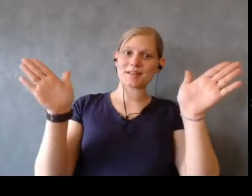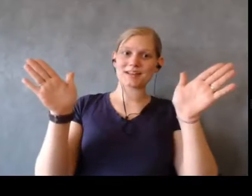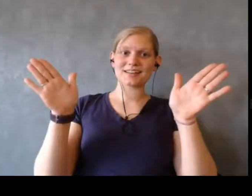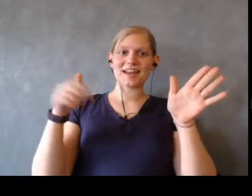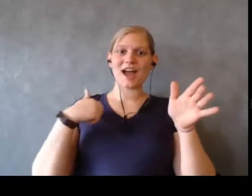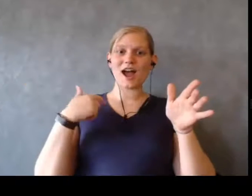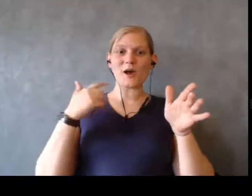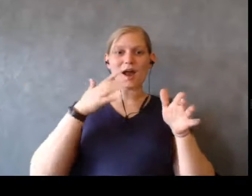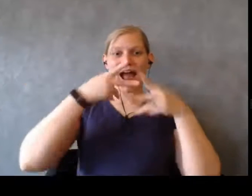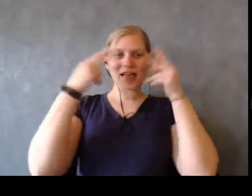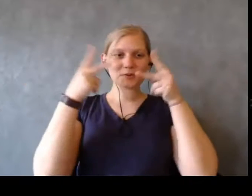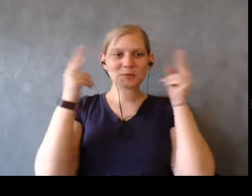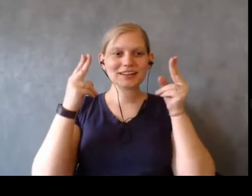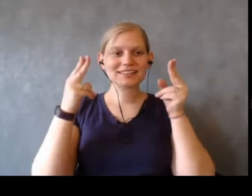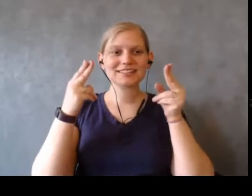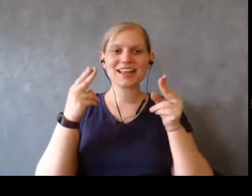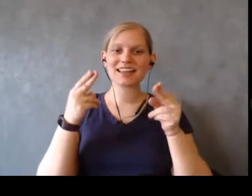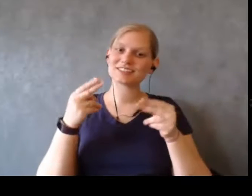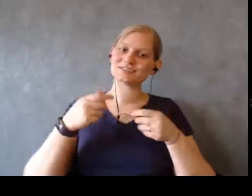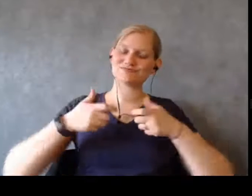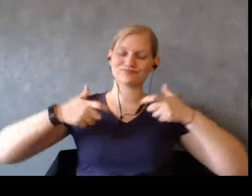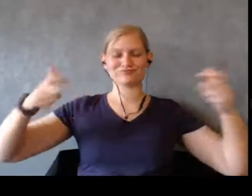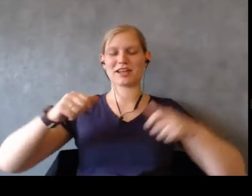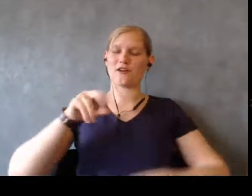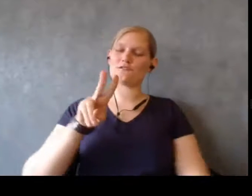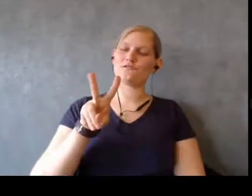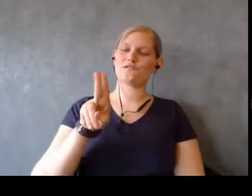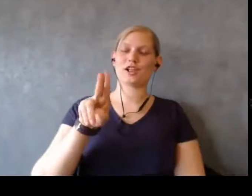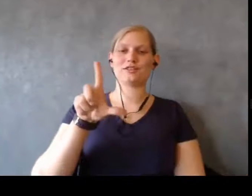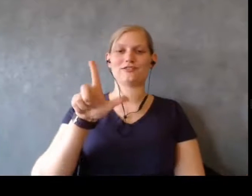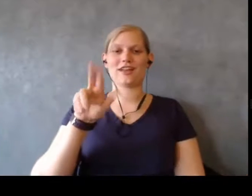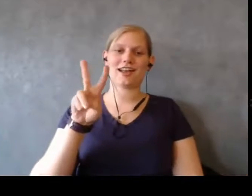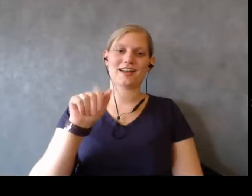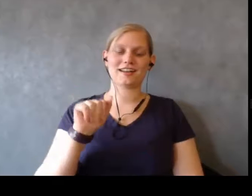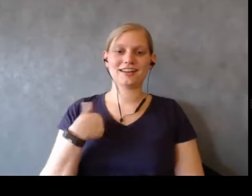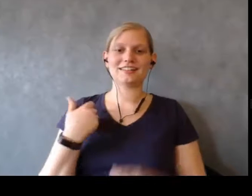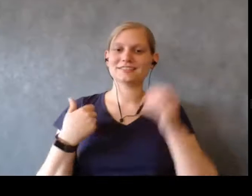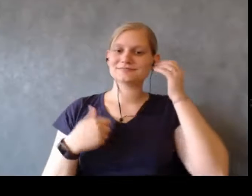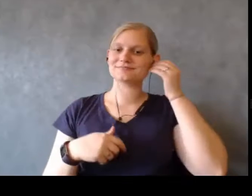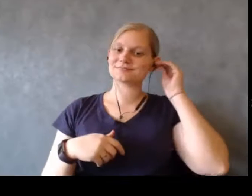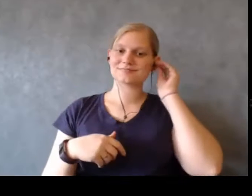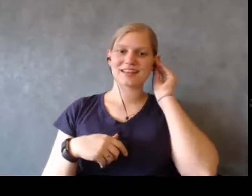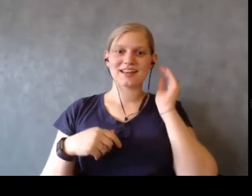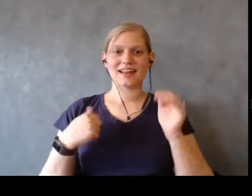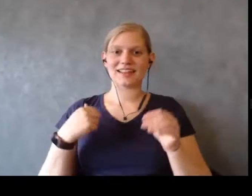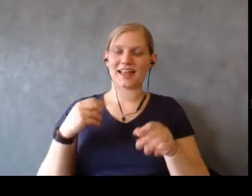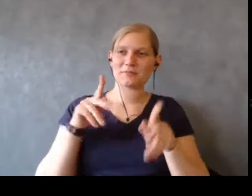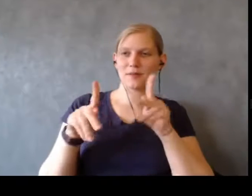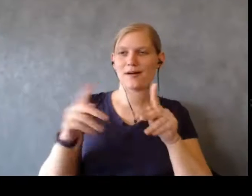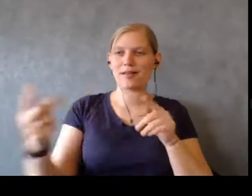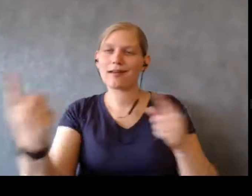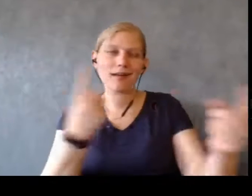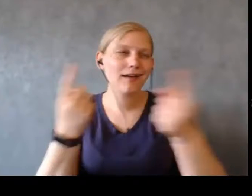vulva. And I walked around with her and interviewed women and men of all ages, asking what they thought she was. A few guessed